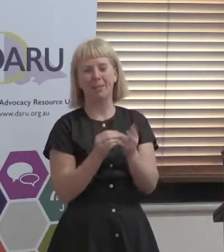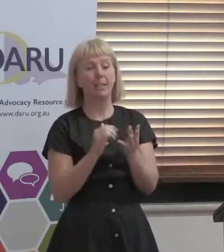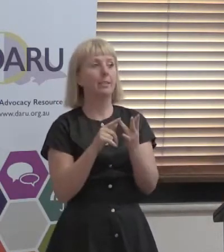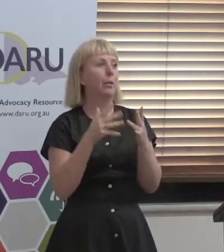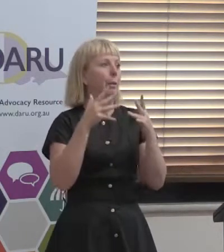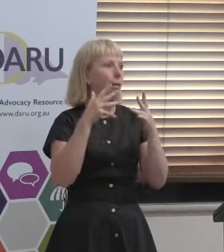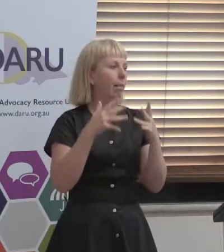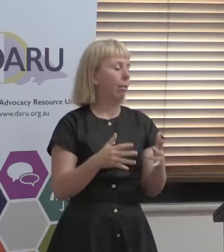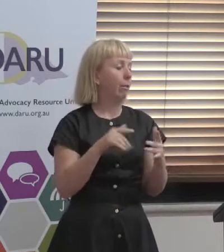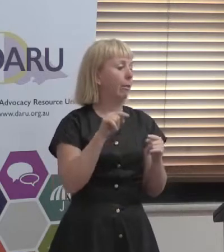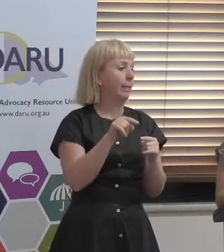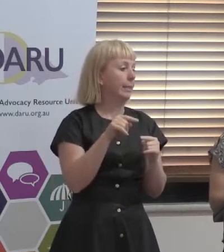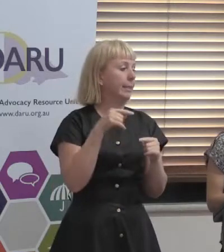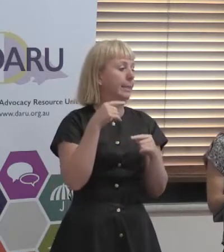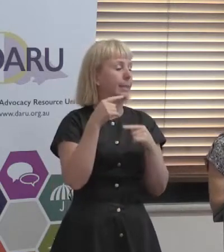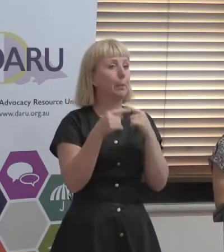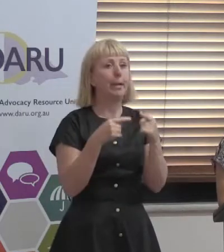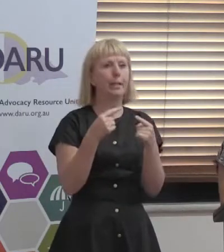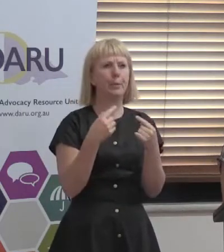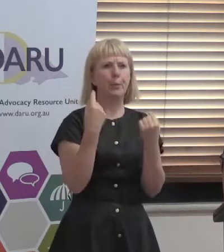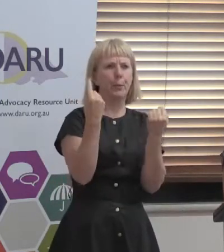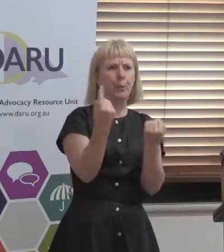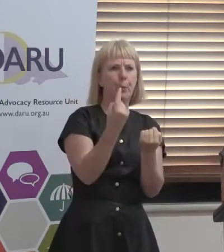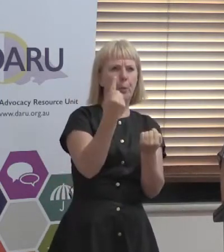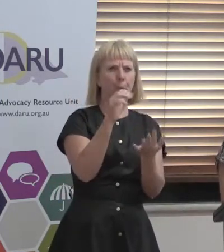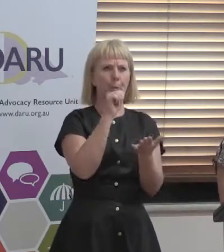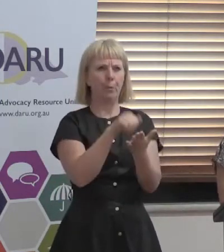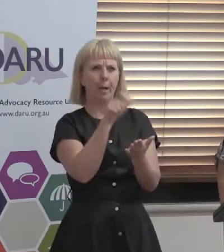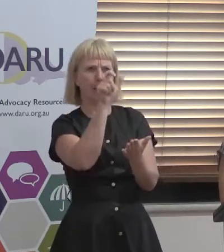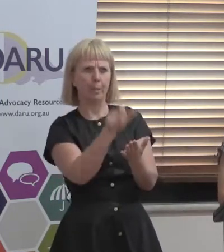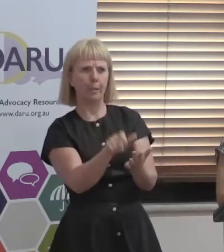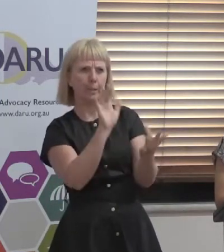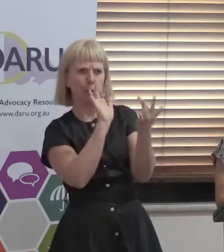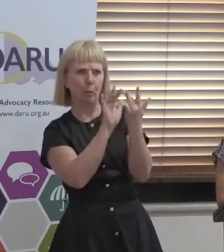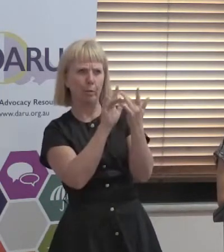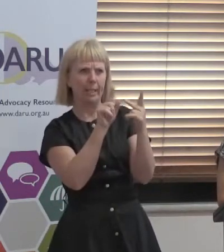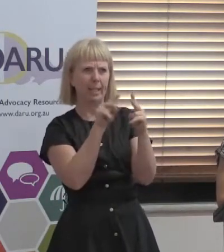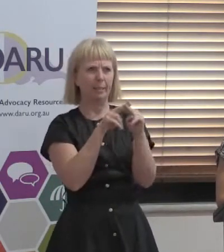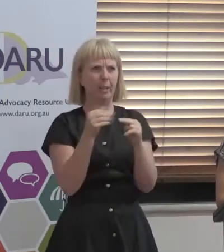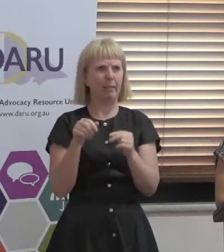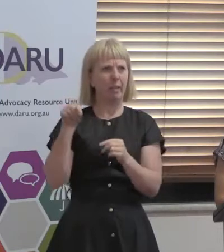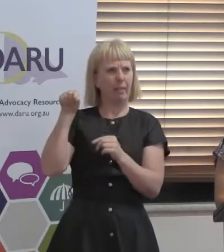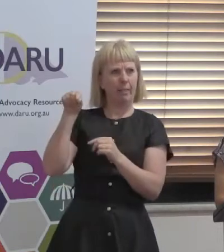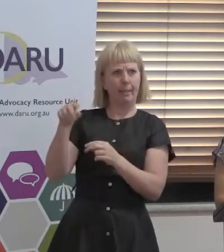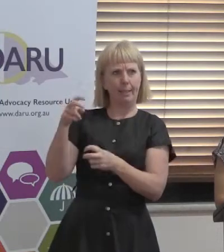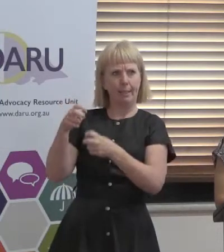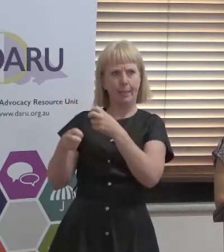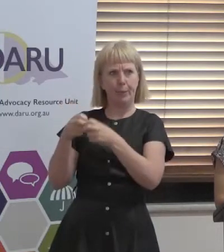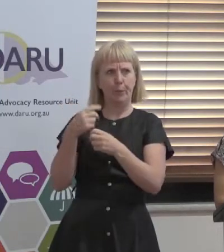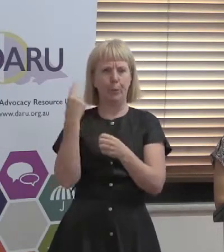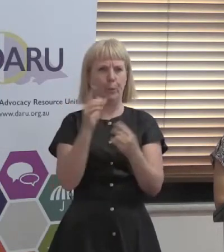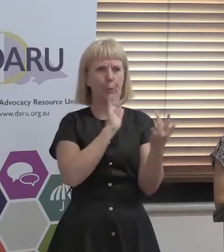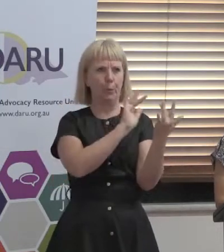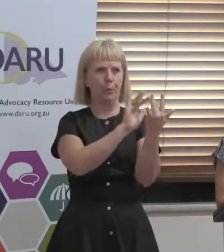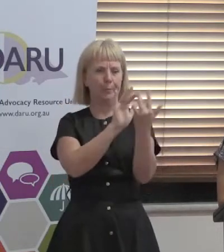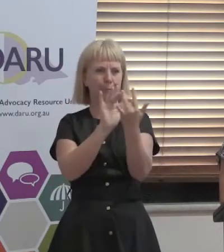is about who is the right person to access at this point if you're facing this issue, who's your best